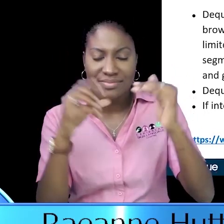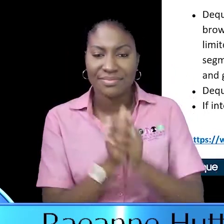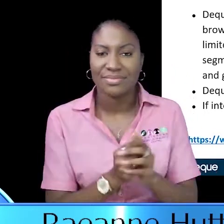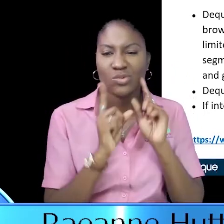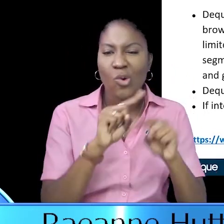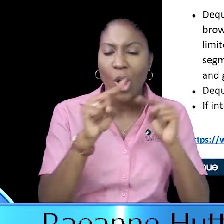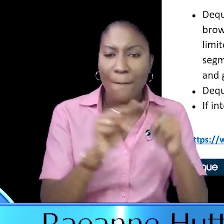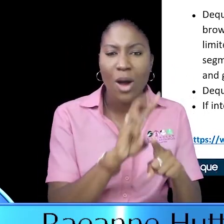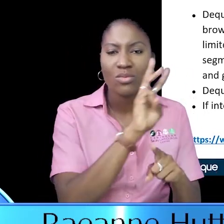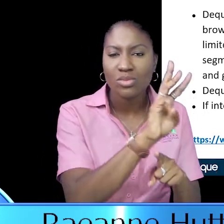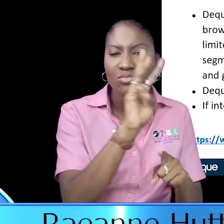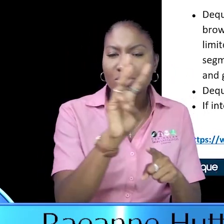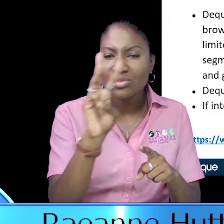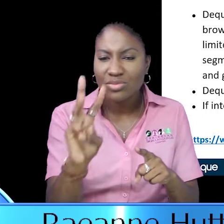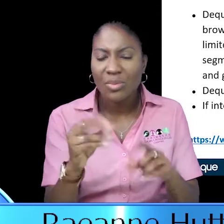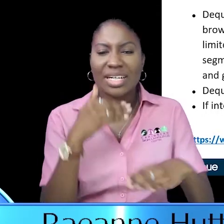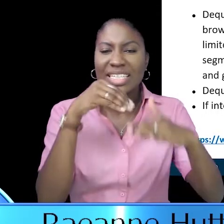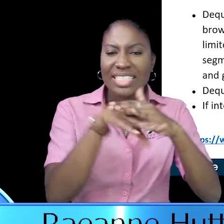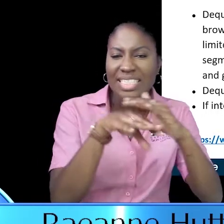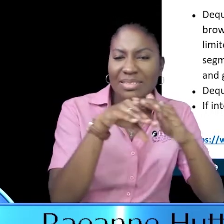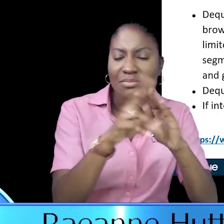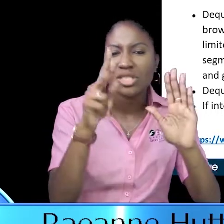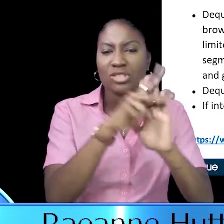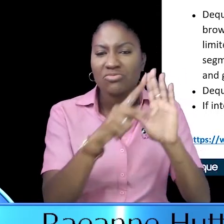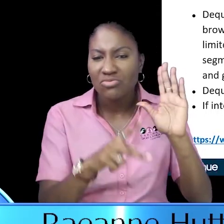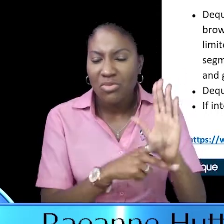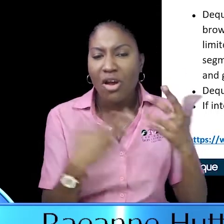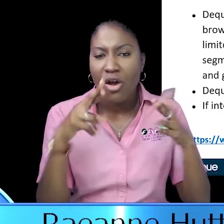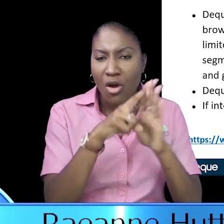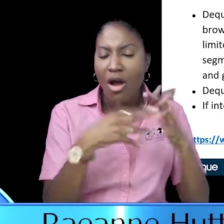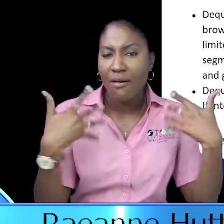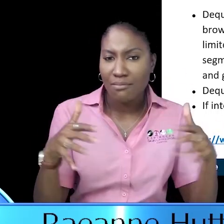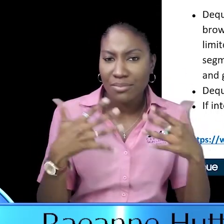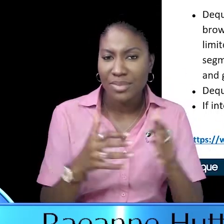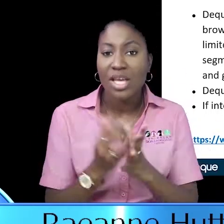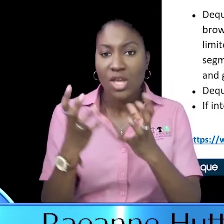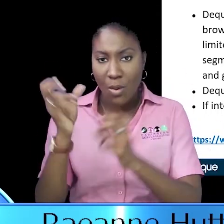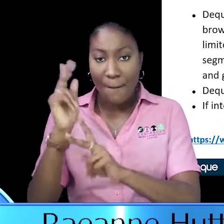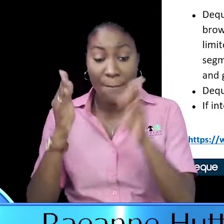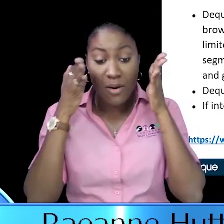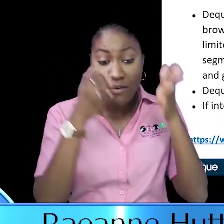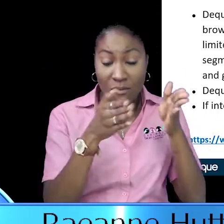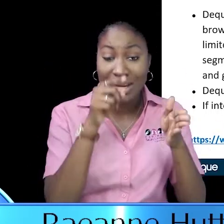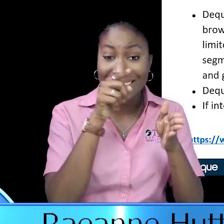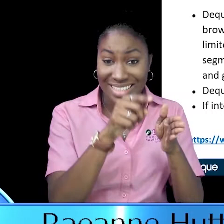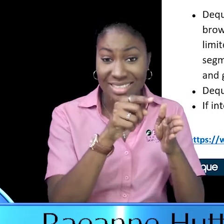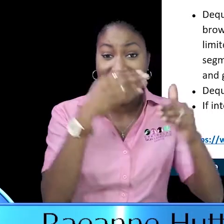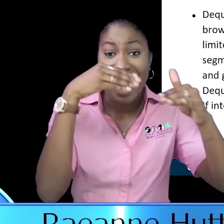Oh, I did hit it all. So I just want to one last thing.